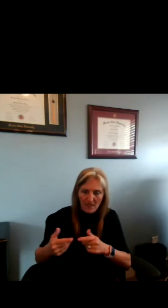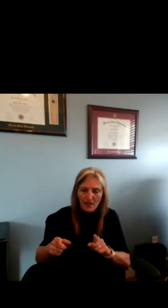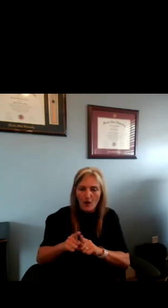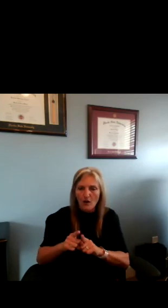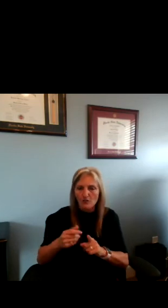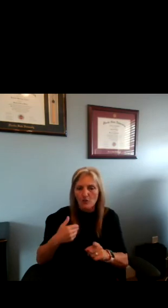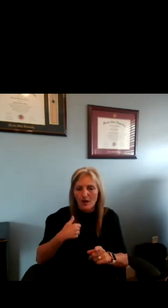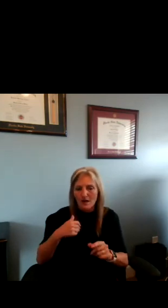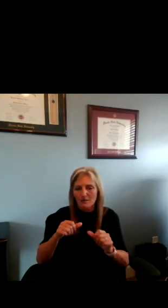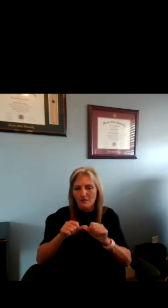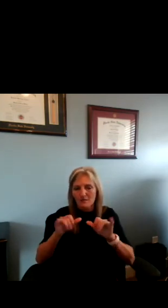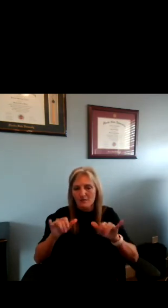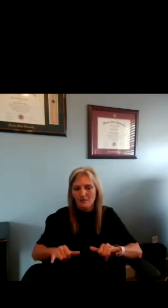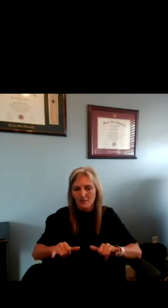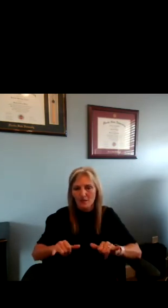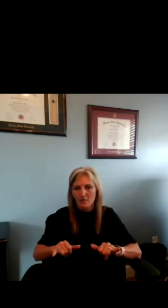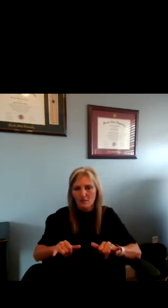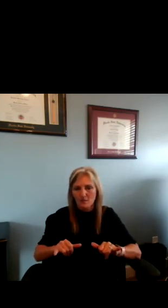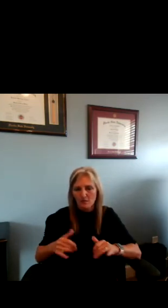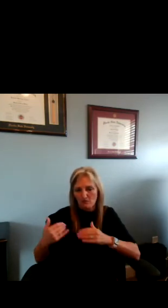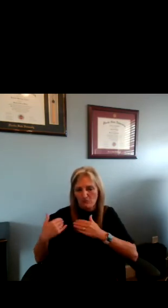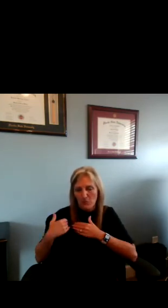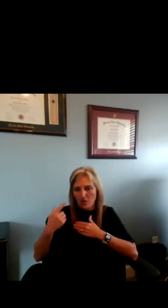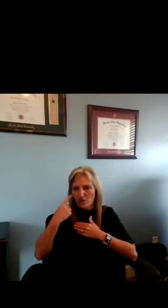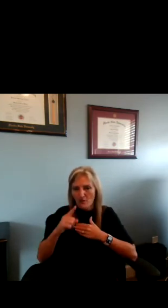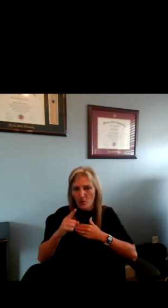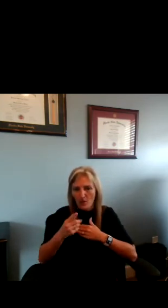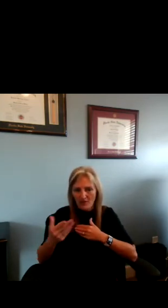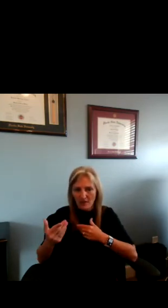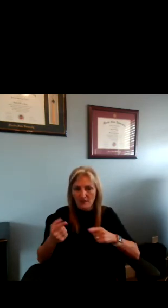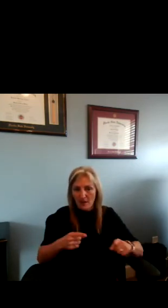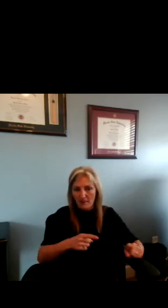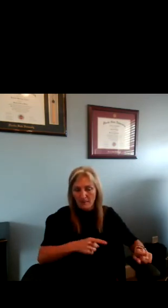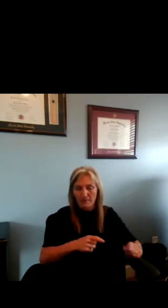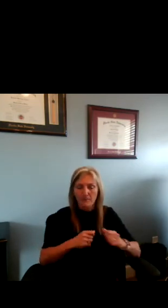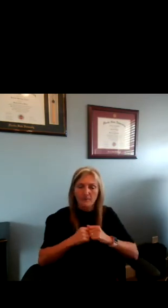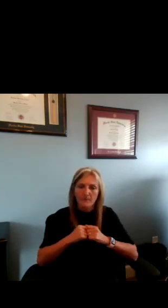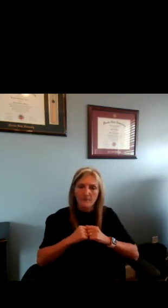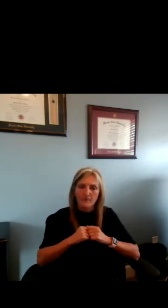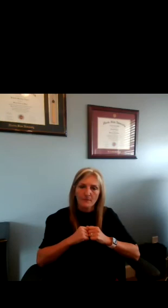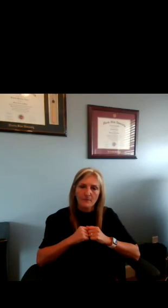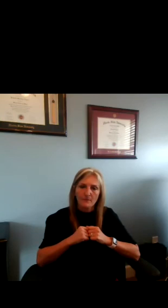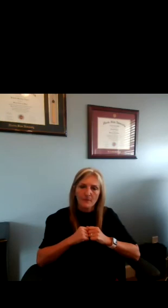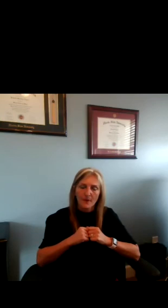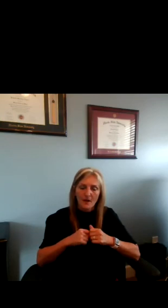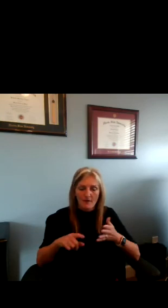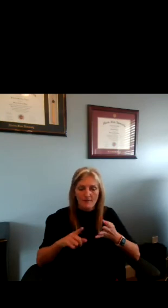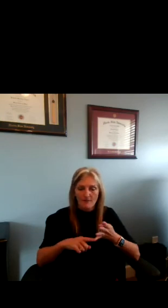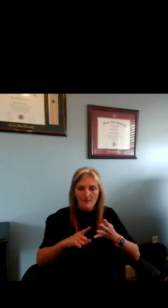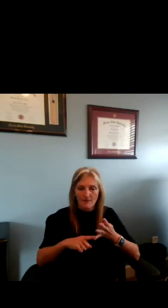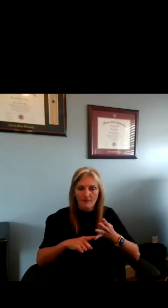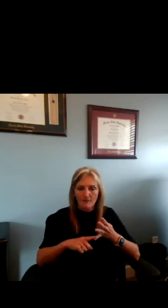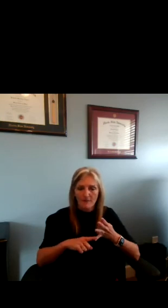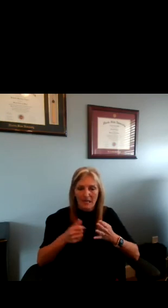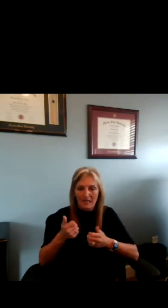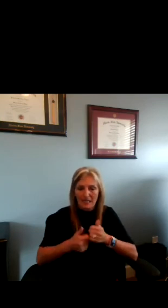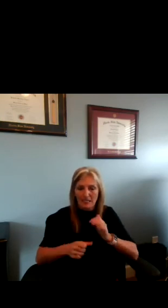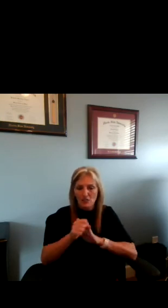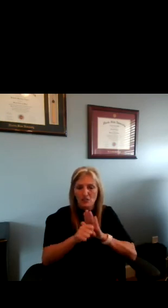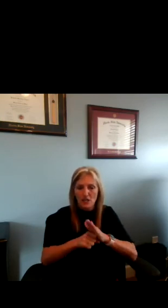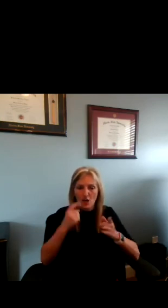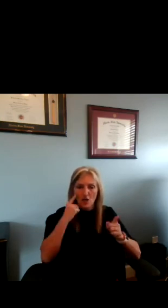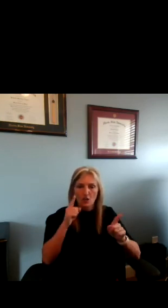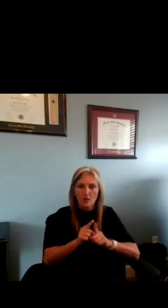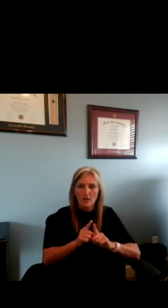systems accountable for upticks on negative metrics as they occur. Fourth, each state has agreed to administer